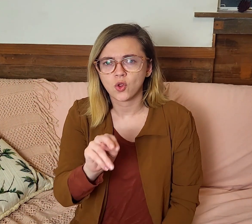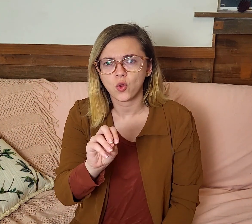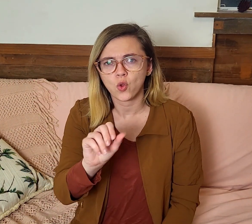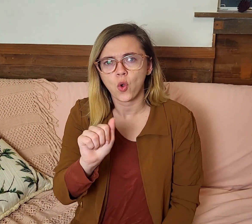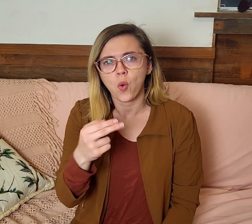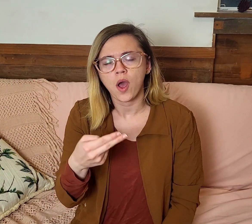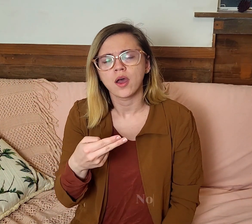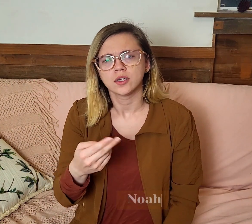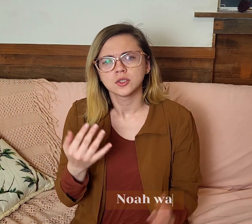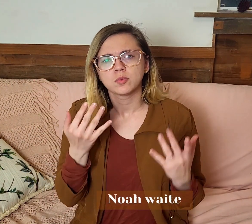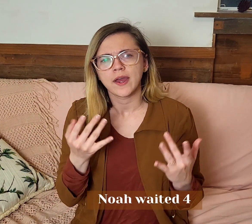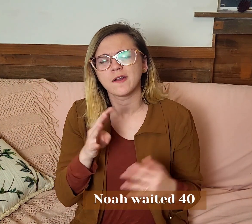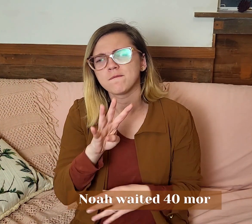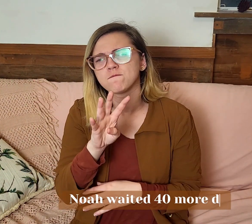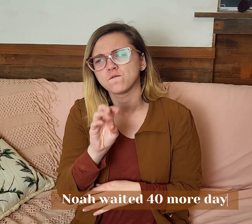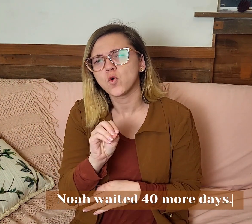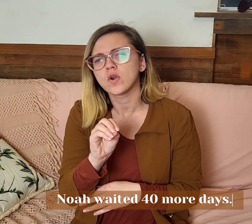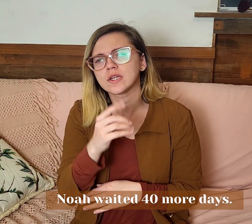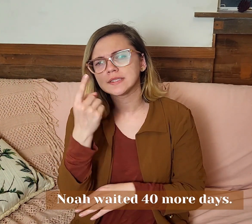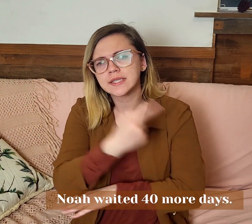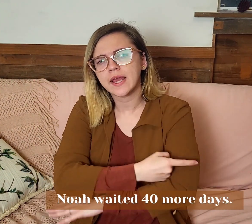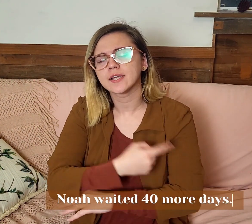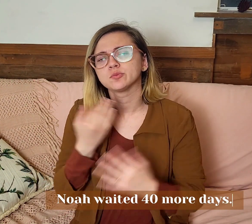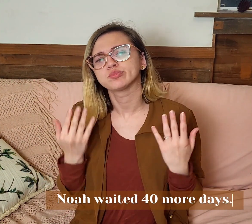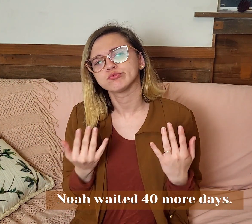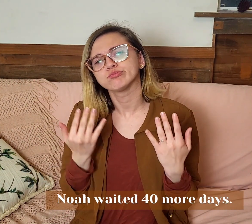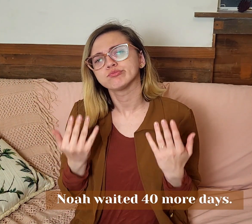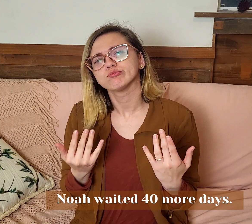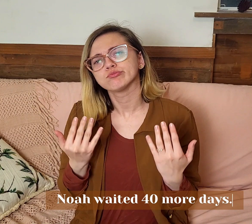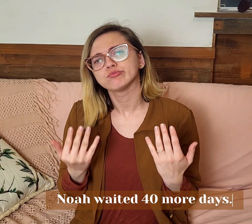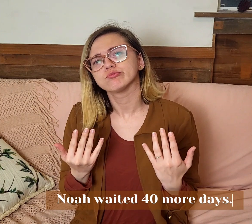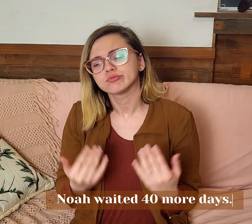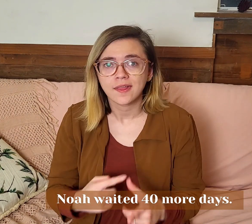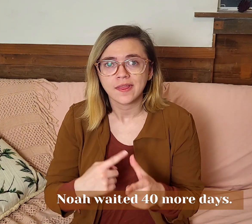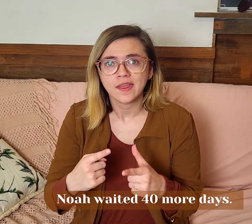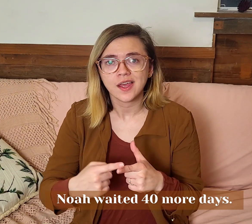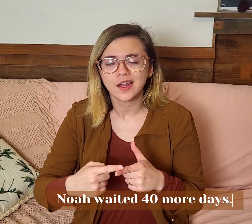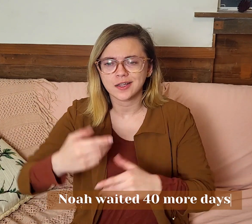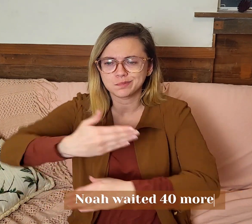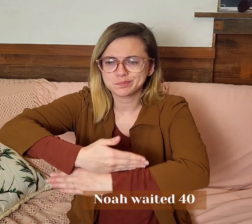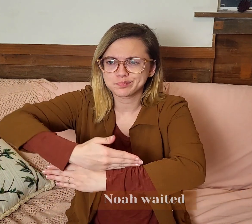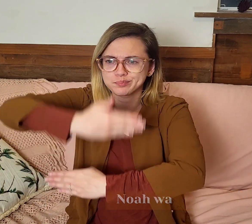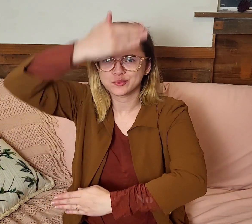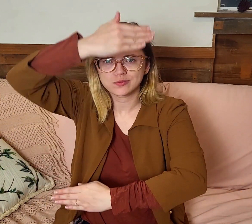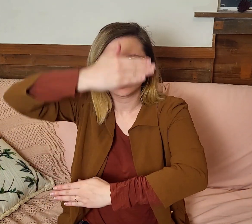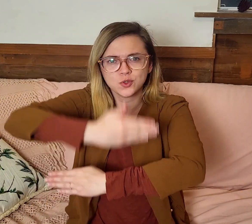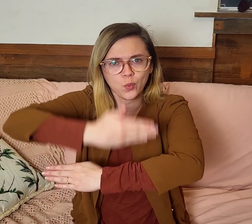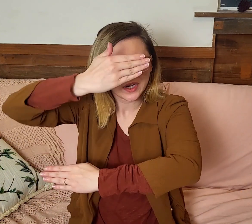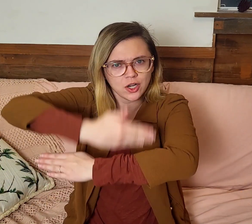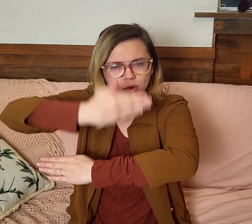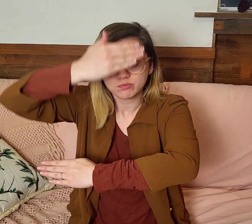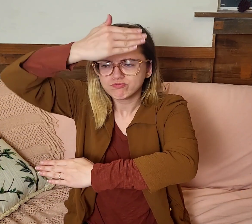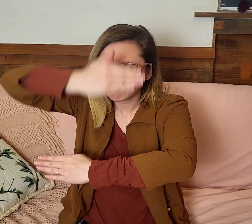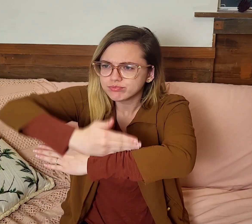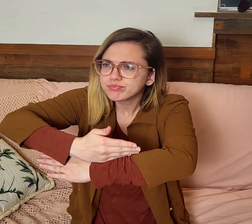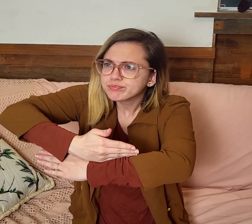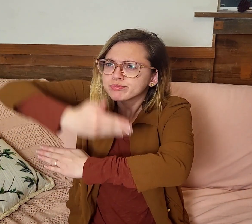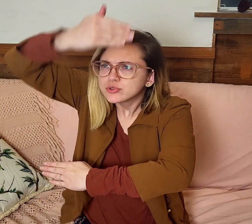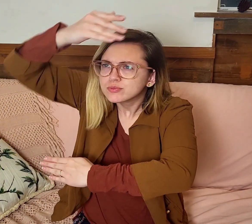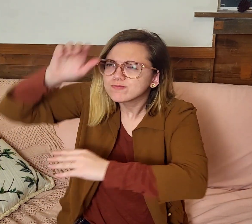them. So Noah, he waited 40 more days. And then after the 40 days, he opened a